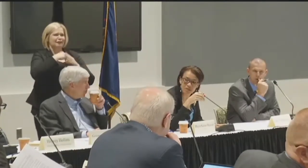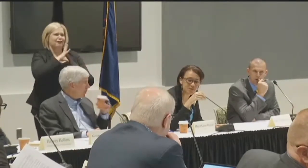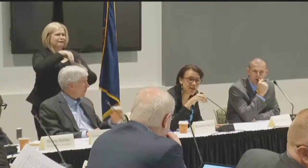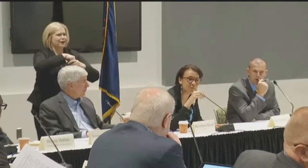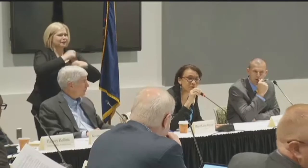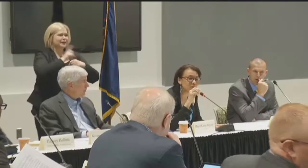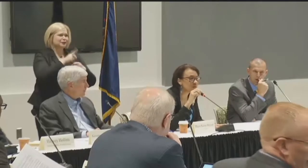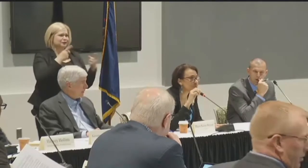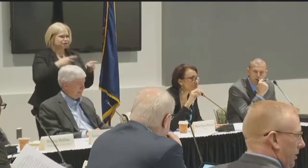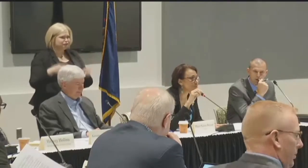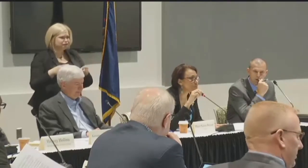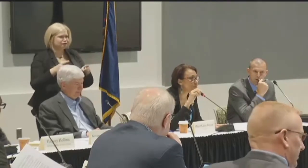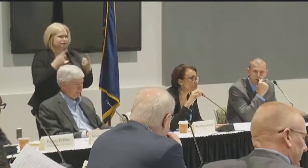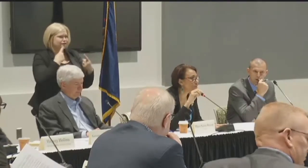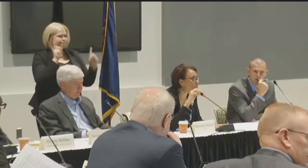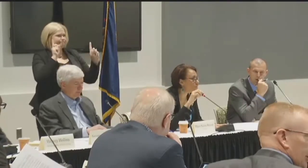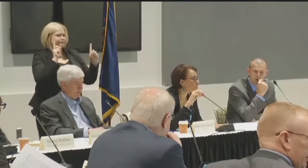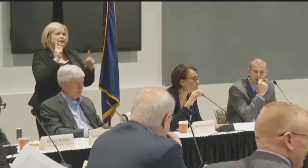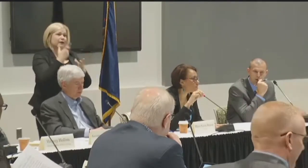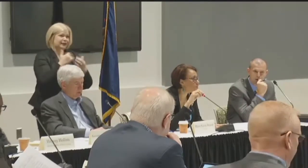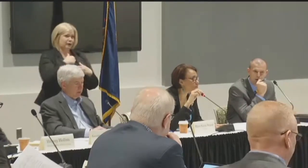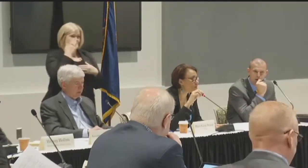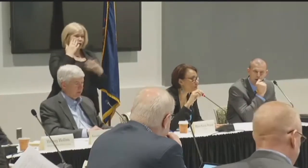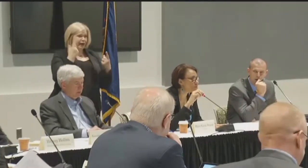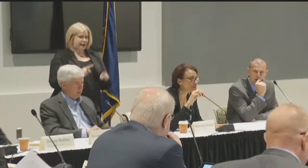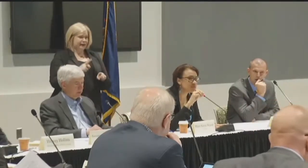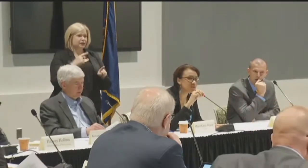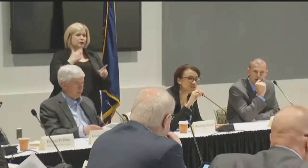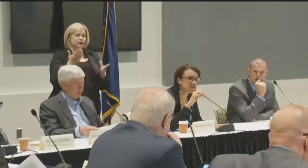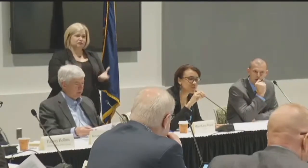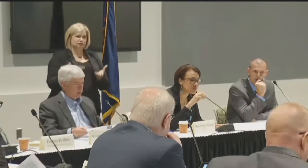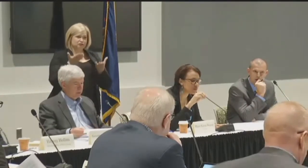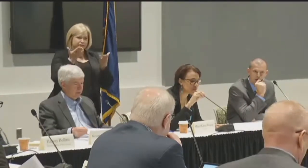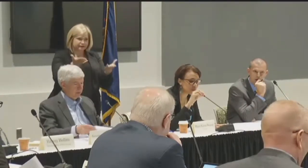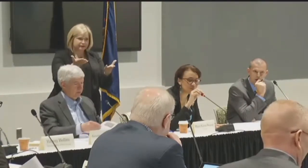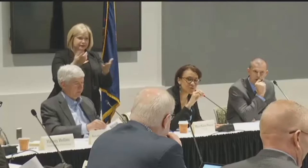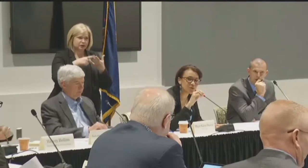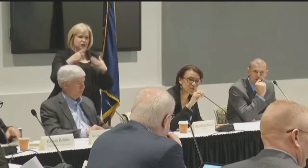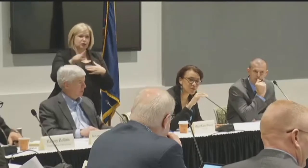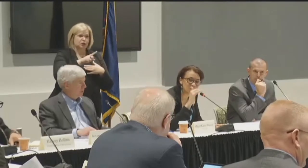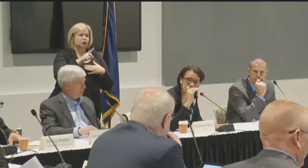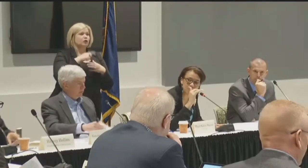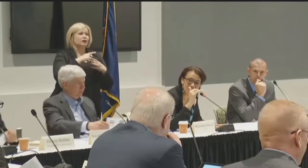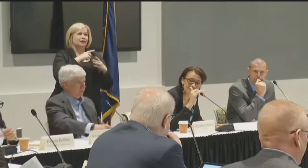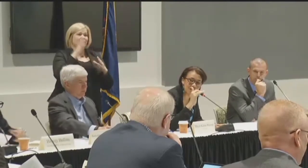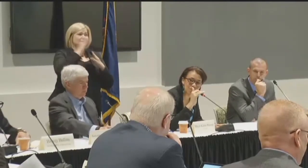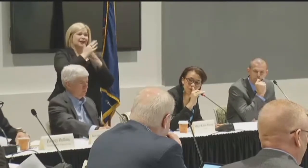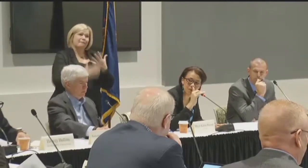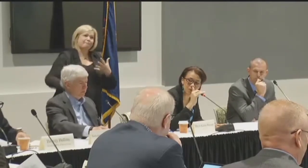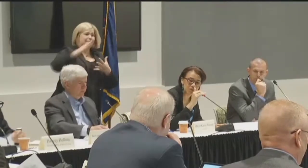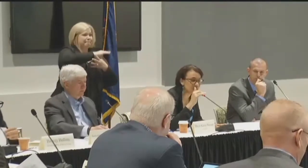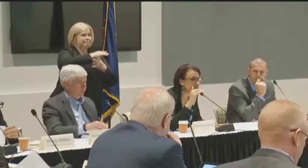to make this happen. One of the things we know that we did was when we brought this recommendation forward was public health was the